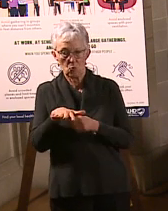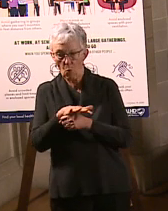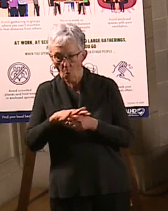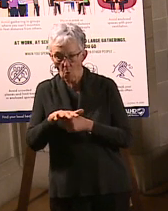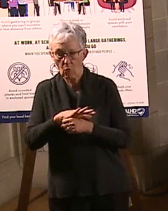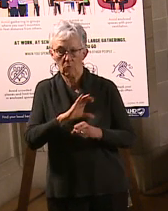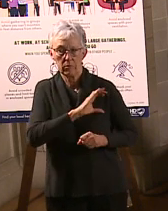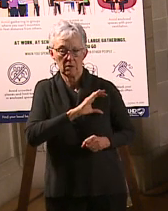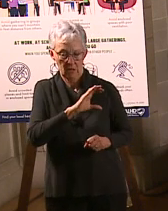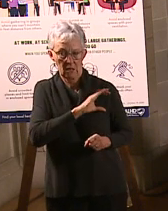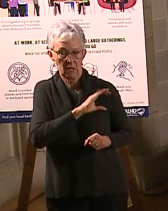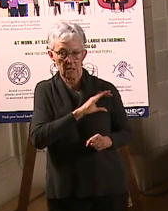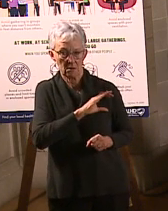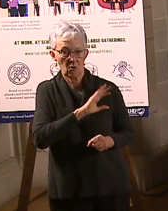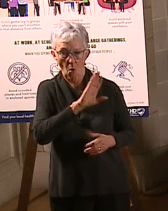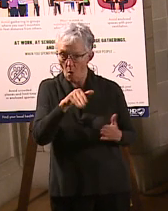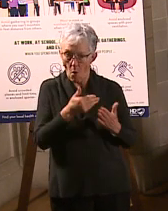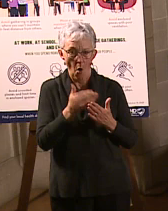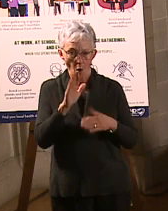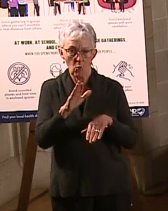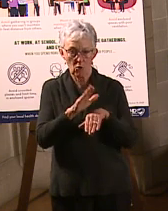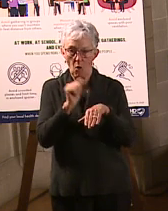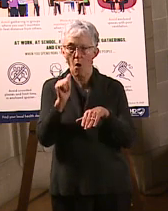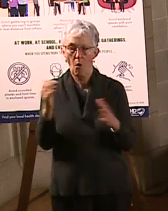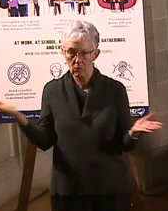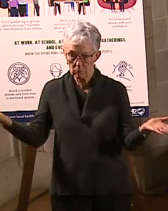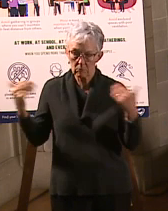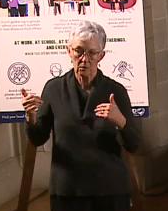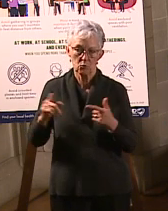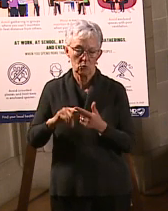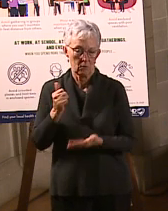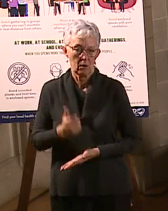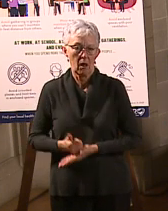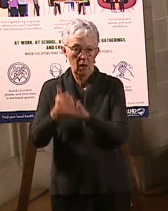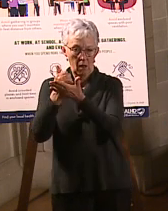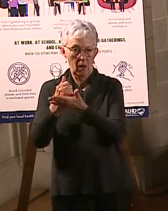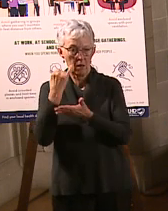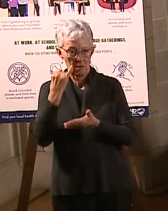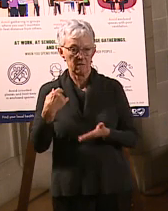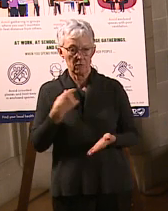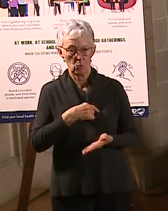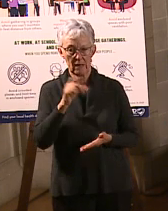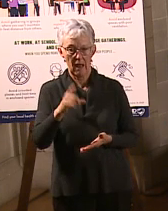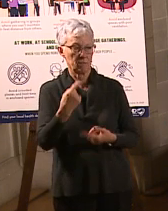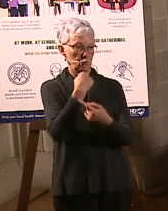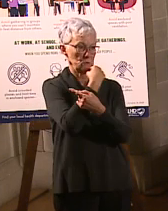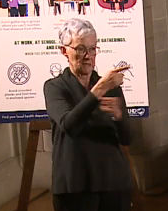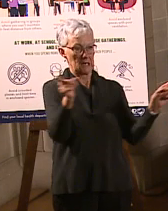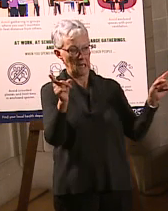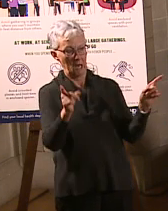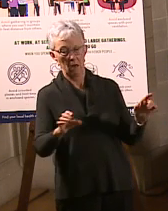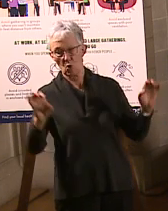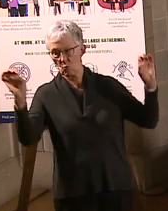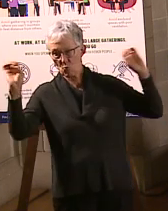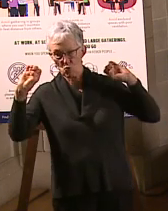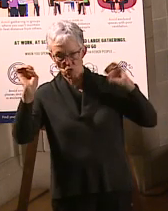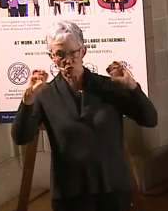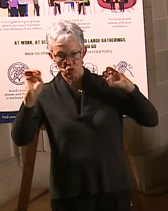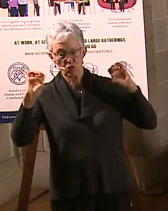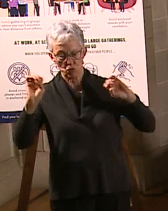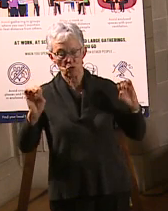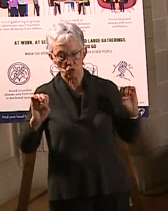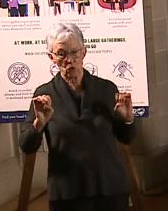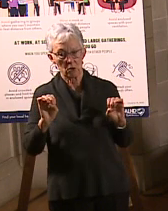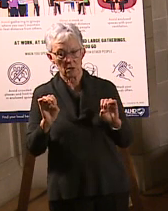the resources. If it became such that we would have to declare an emergency, the suggestion was,